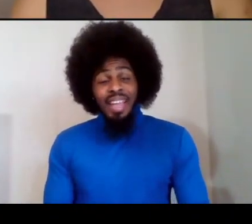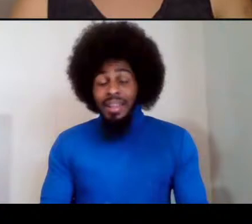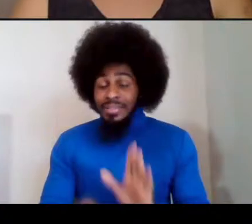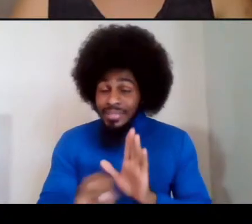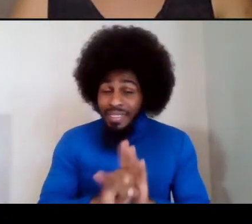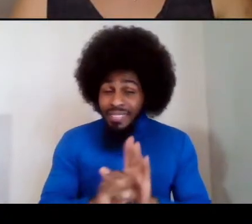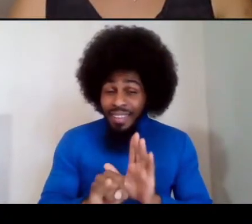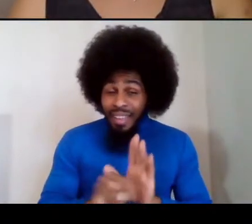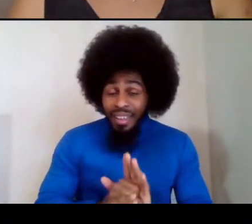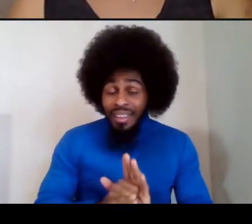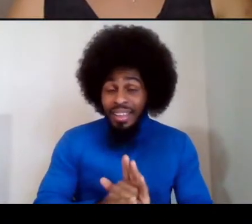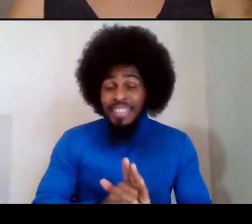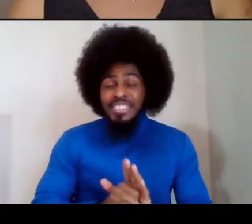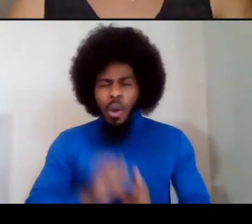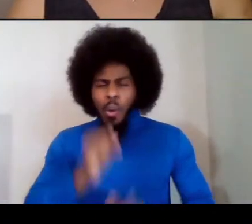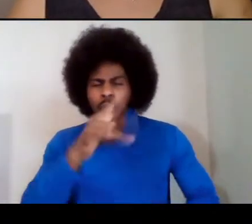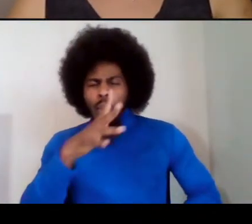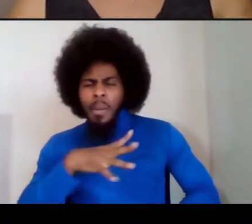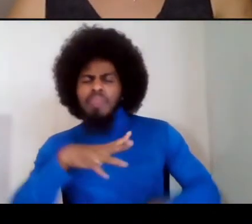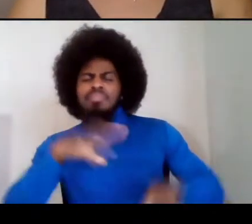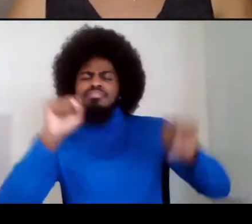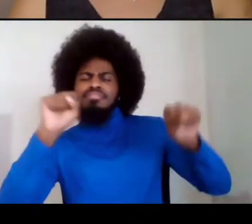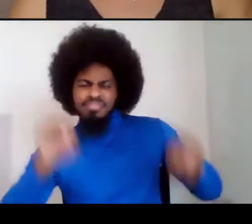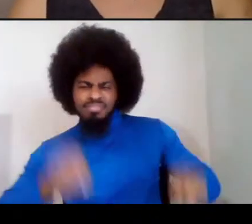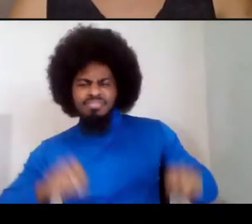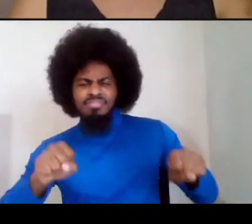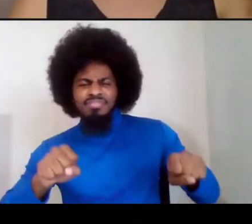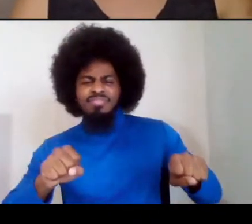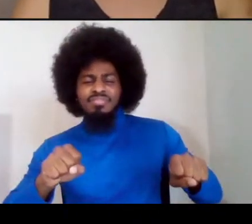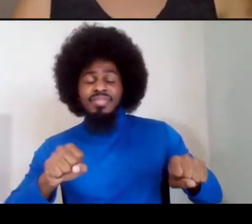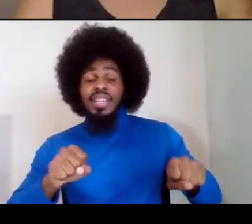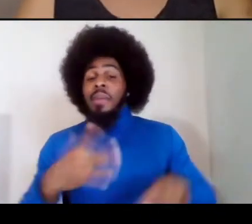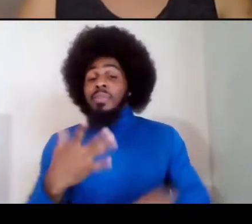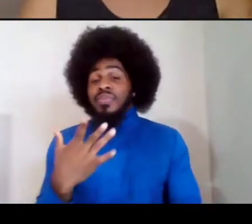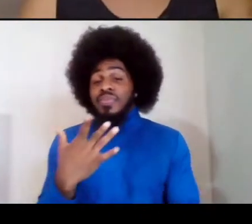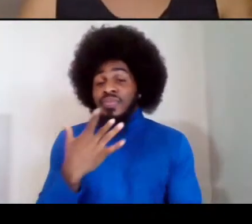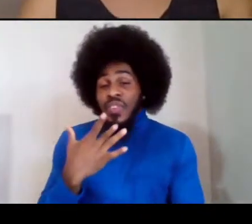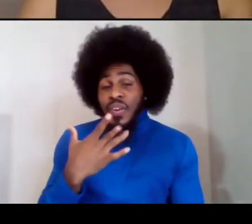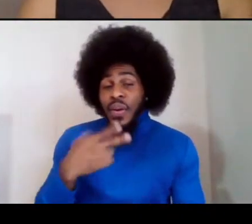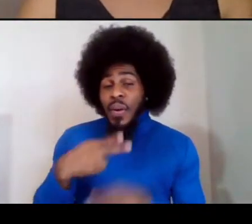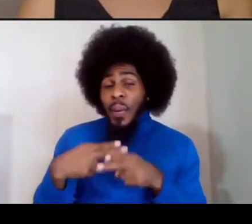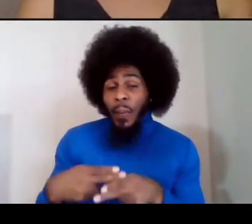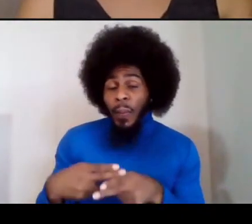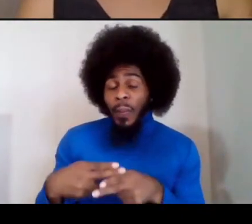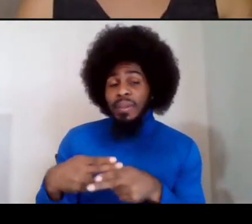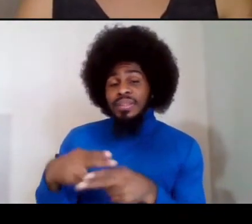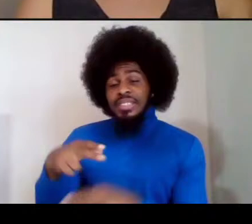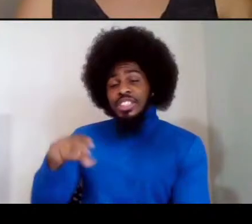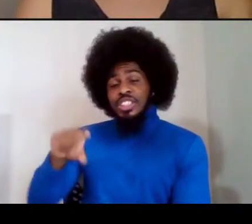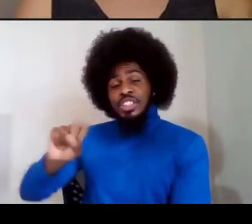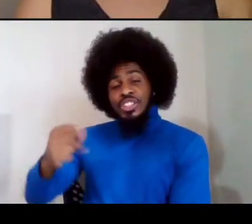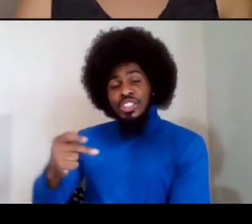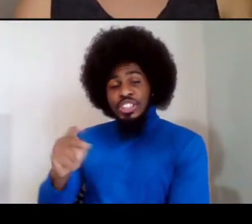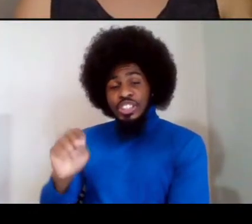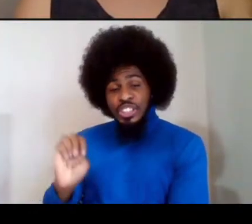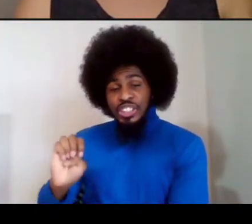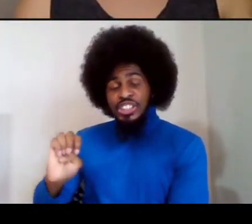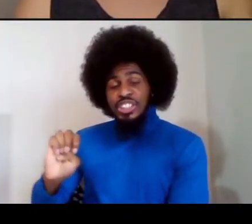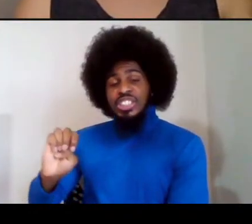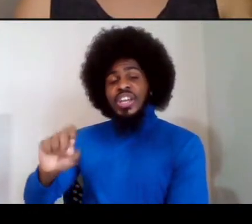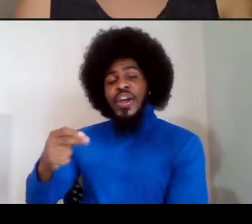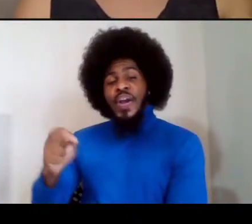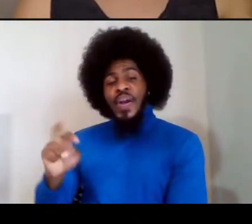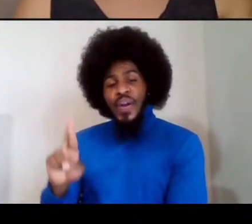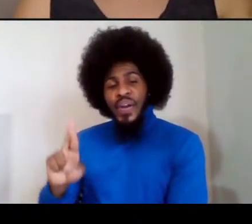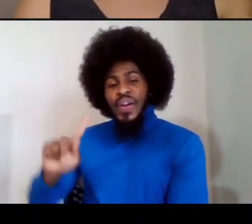able-bodied Black Indigenous American woman. Pronouns she, her, and they, an acknowledgement of my ancestors and my